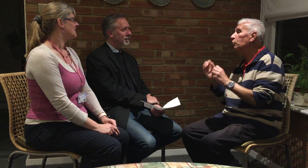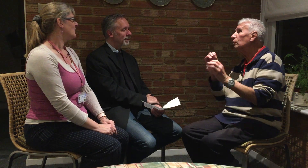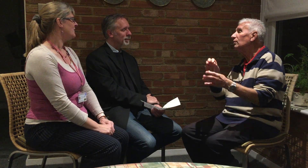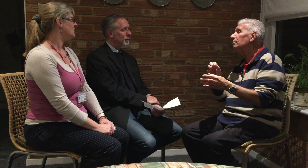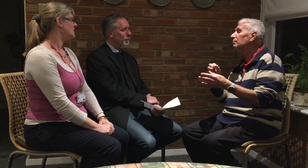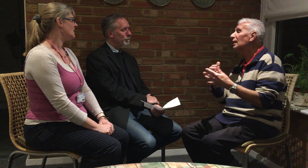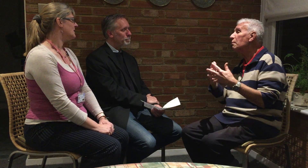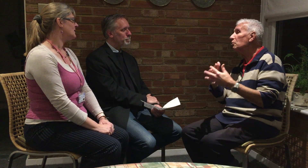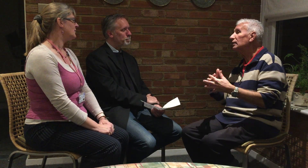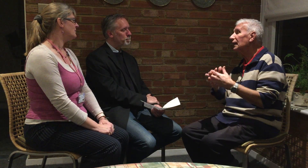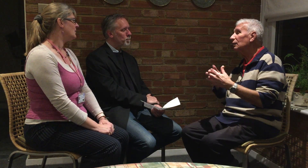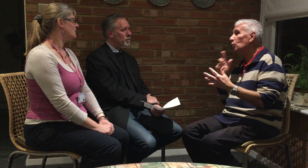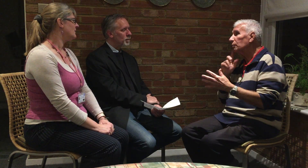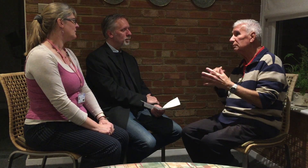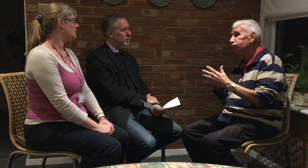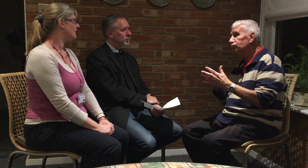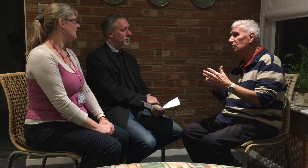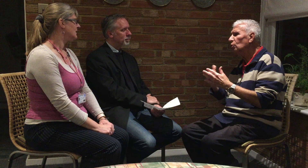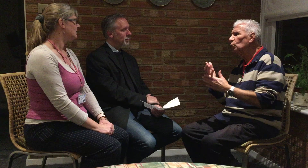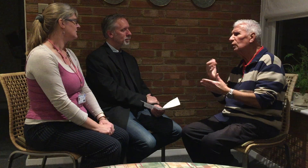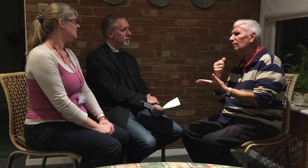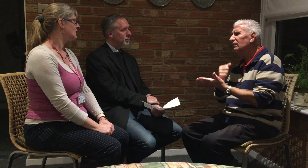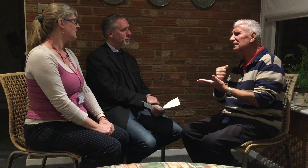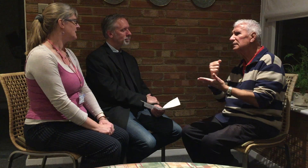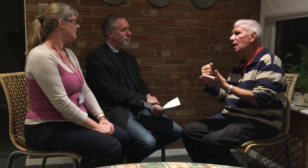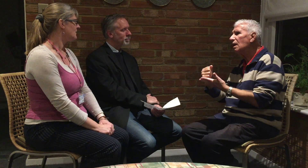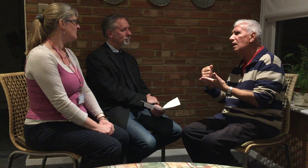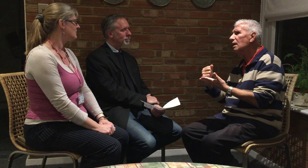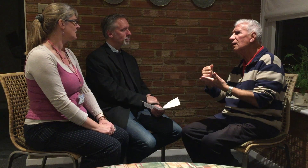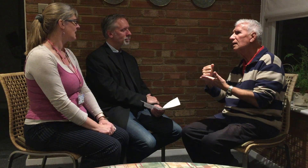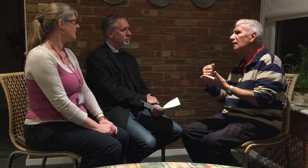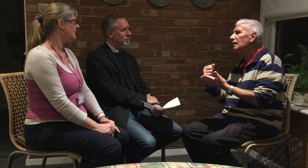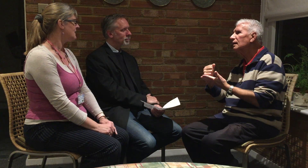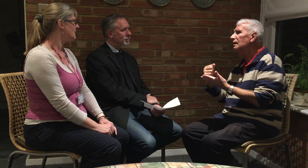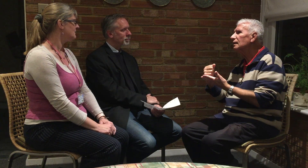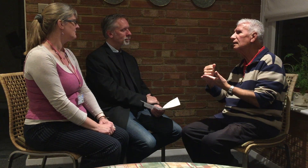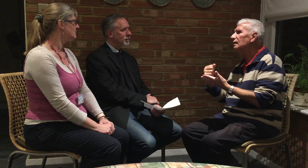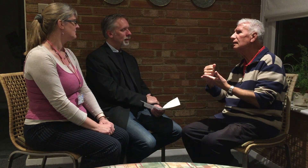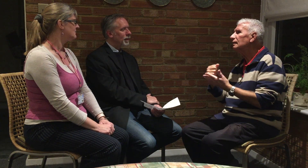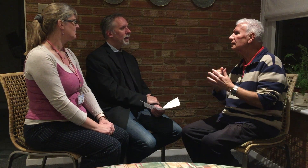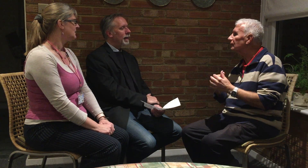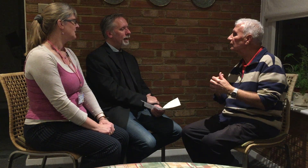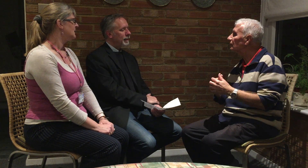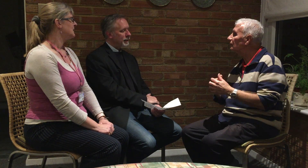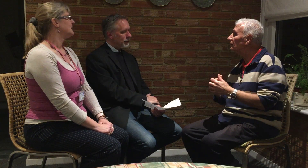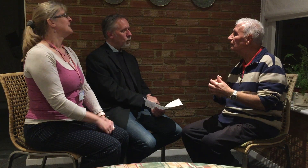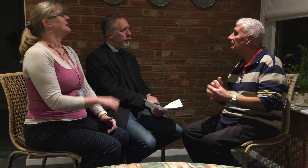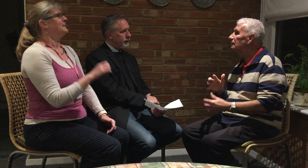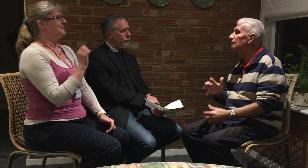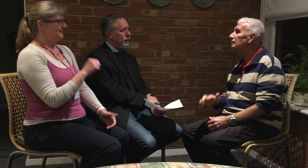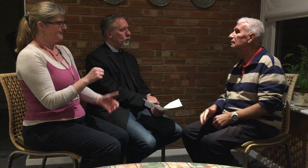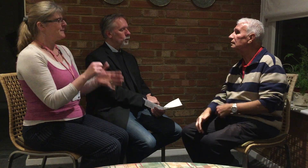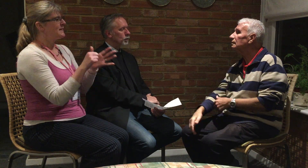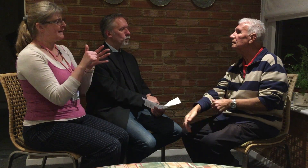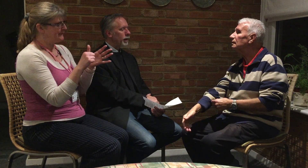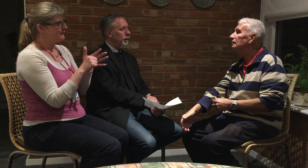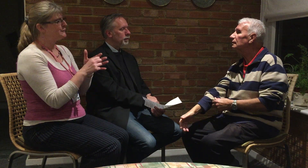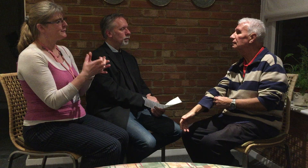So if you decided to move to America, would it be difficult to get a visa? It is quite difficult. When